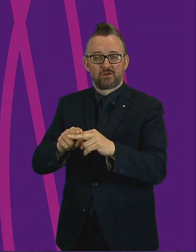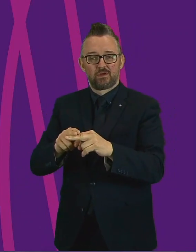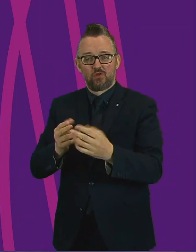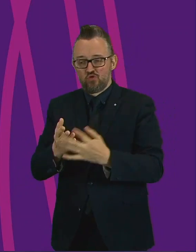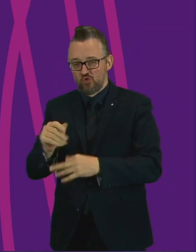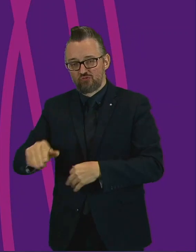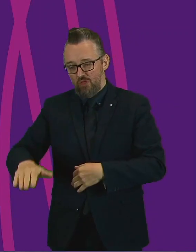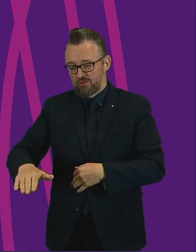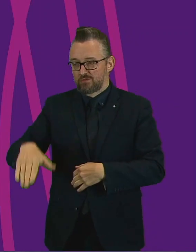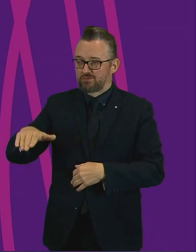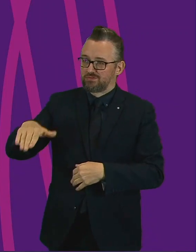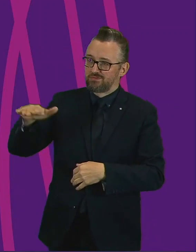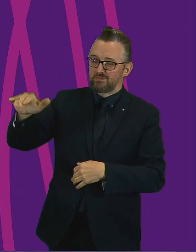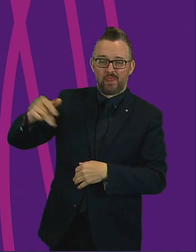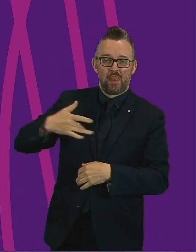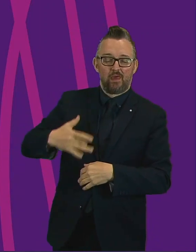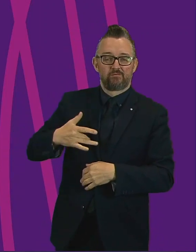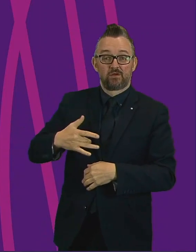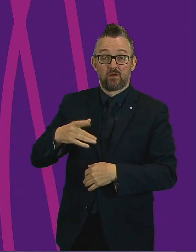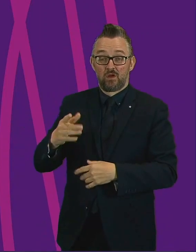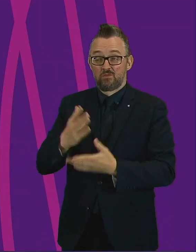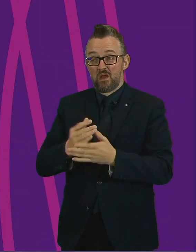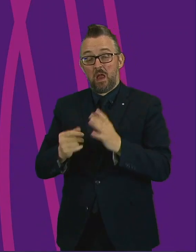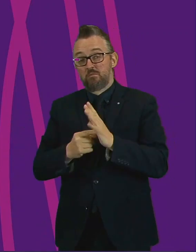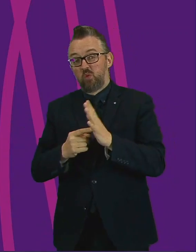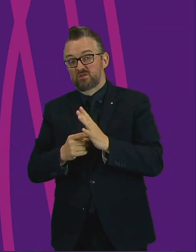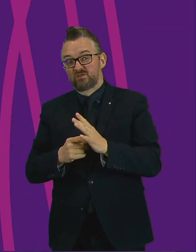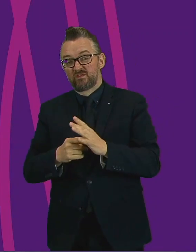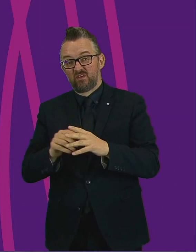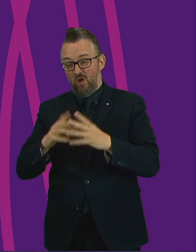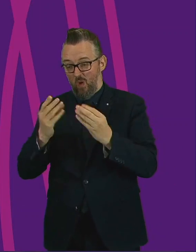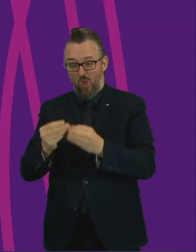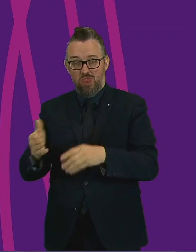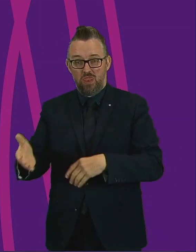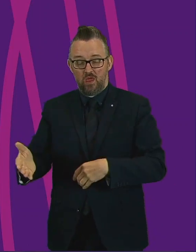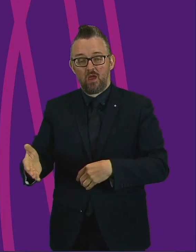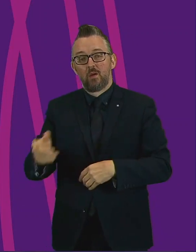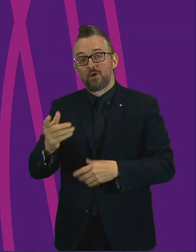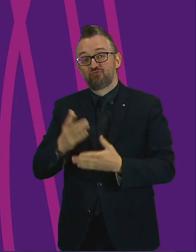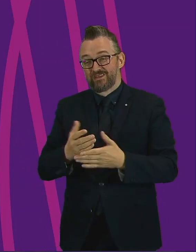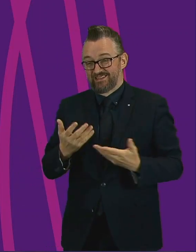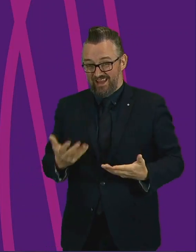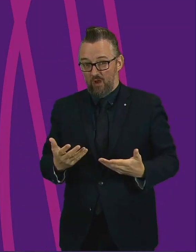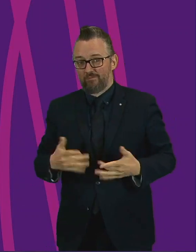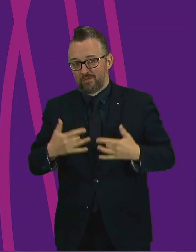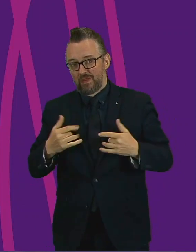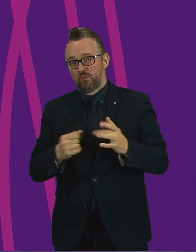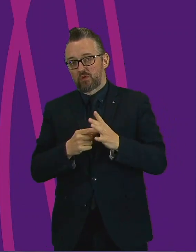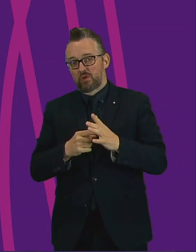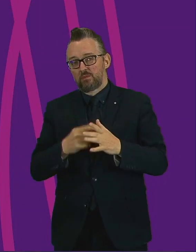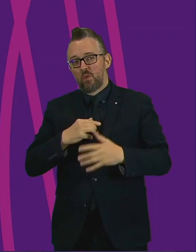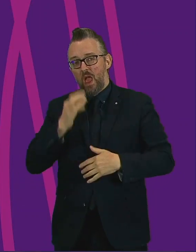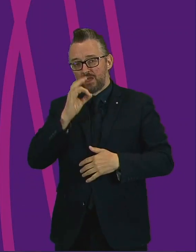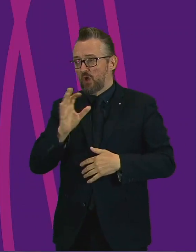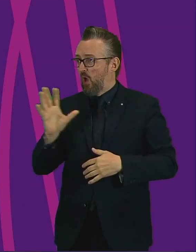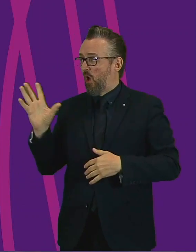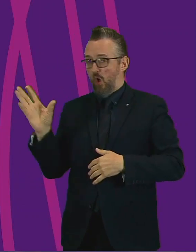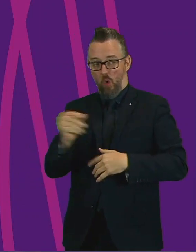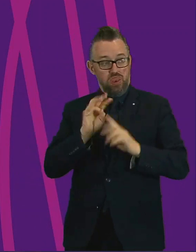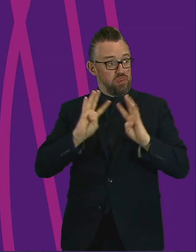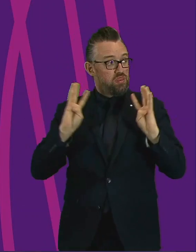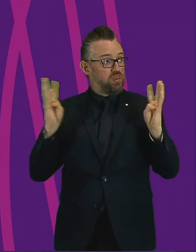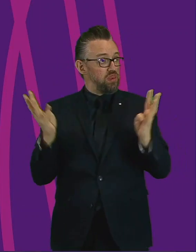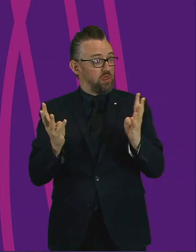their children's life. And I think that's important at all times, but for obvious reasons it's particularly important right now. But I would encourage all members across the chamber to